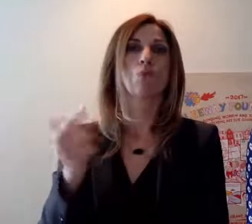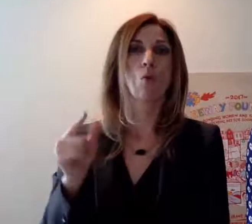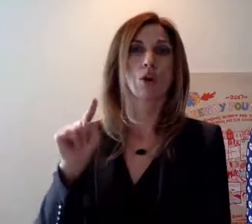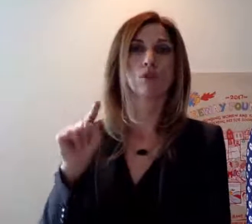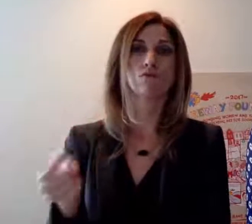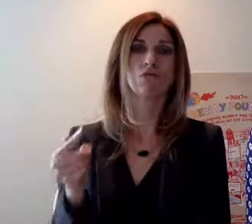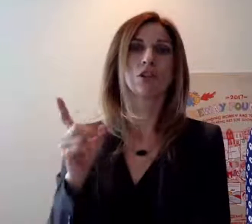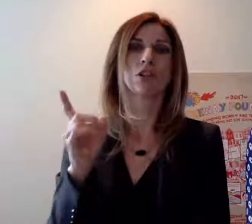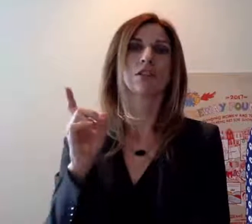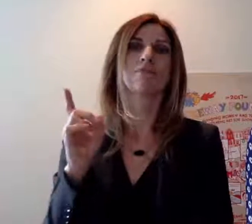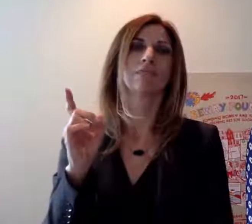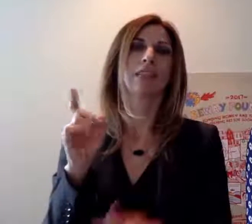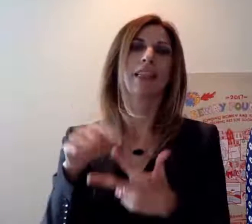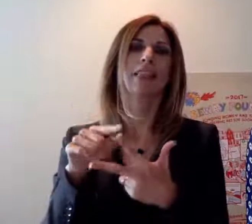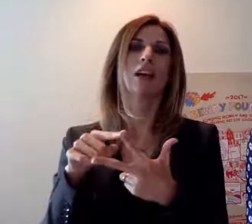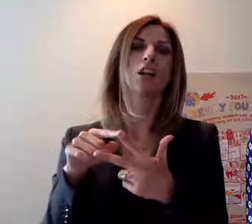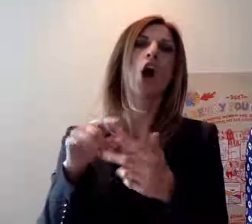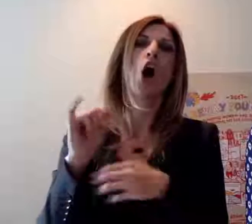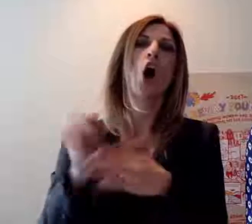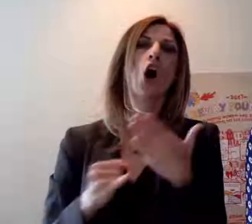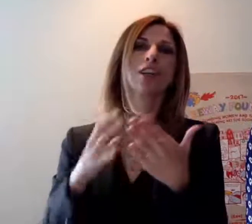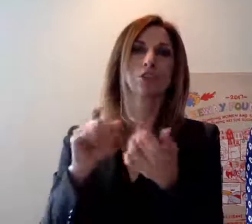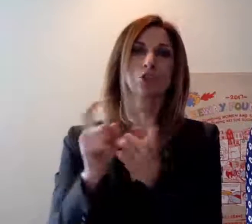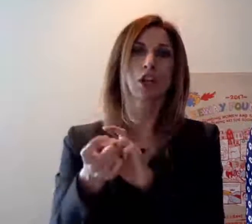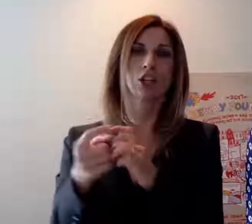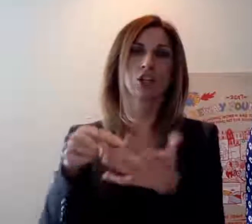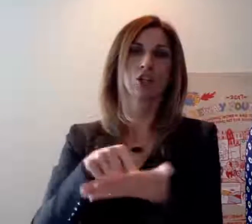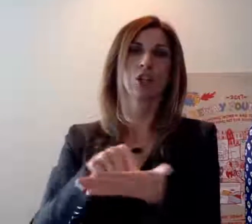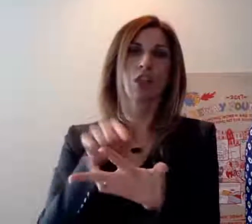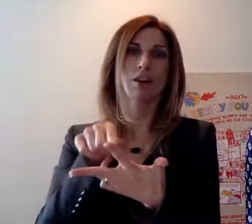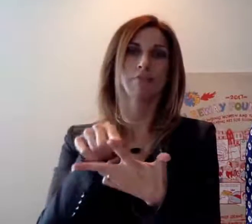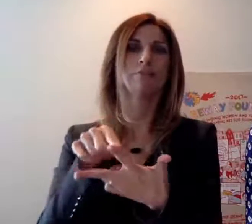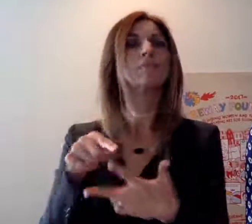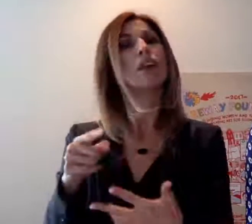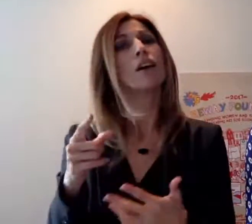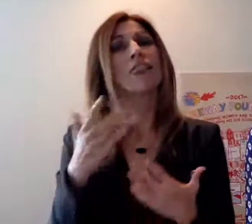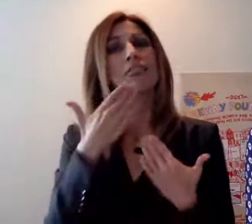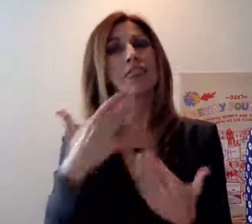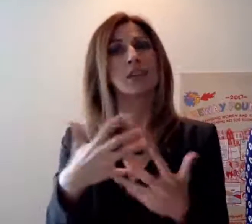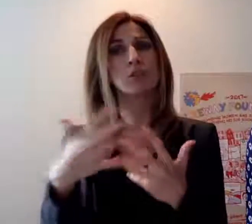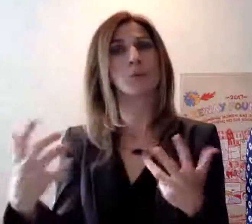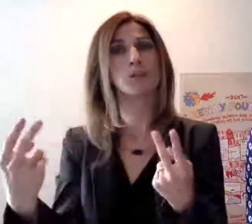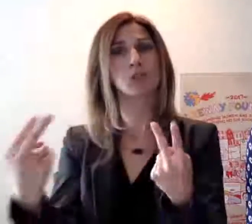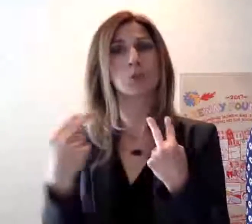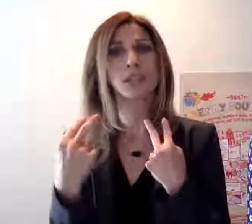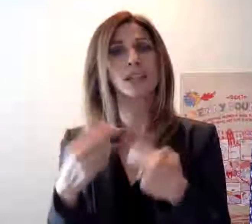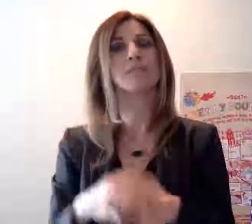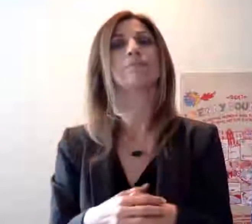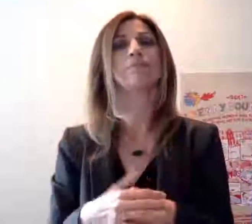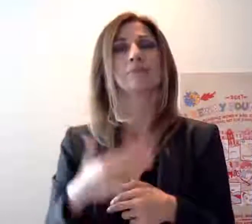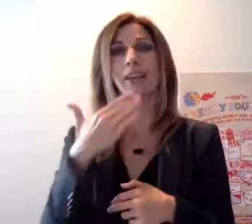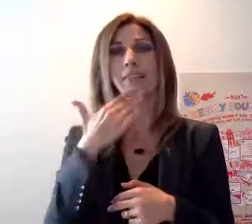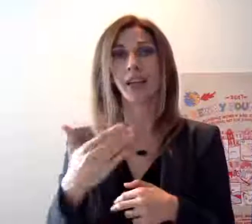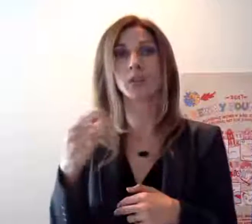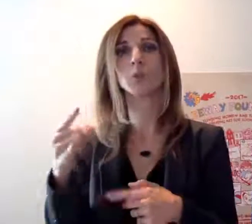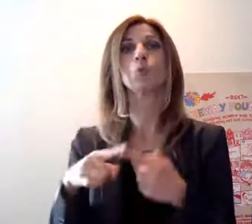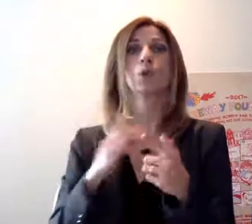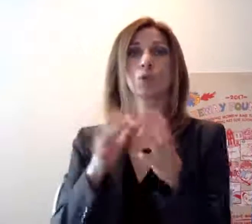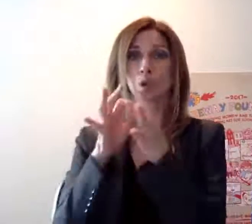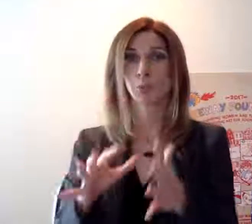and Change grant deadline. So thanks so much for tuning in. Thank you to